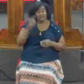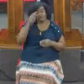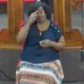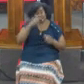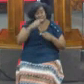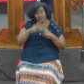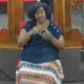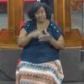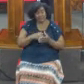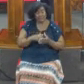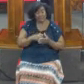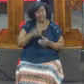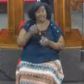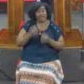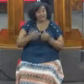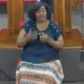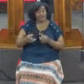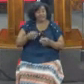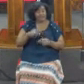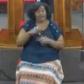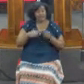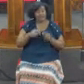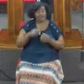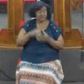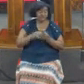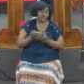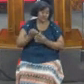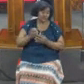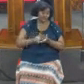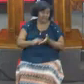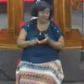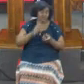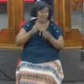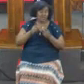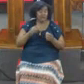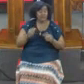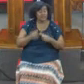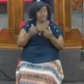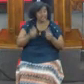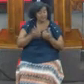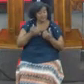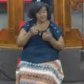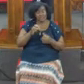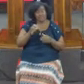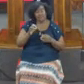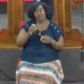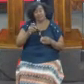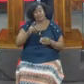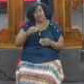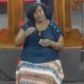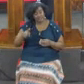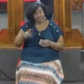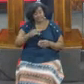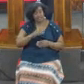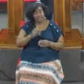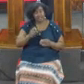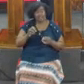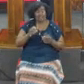We talk about everything in the book during the week. We talk about sports, we talk about politics, we talk about